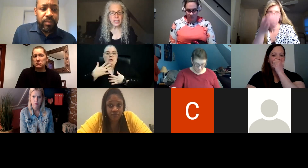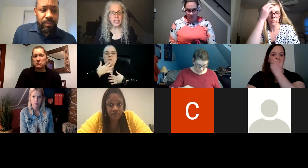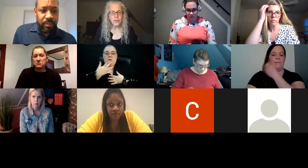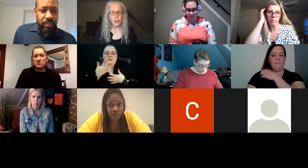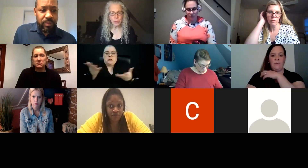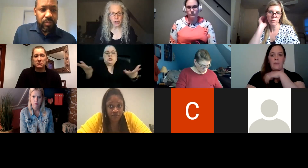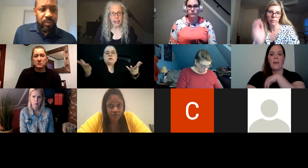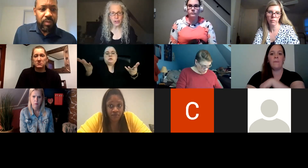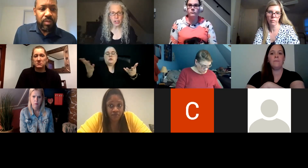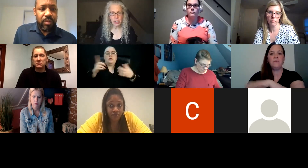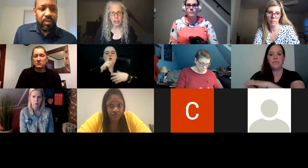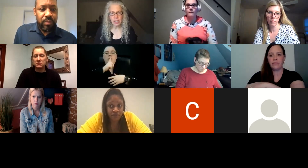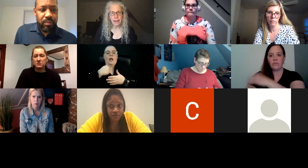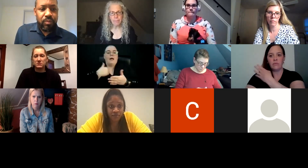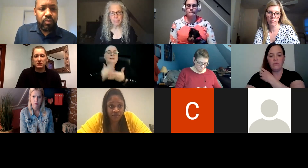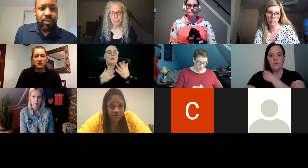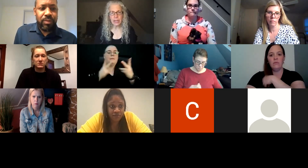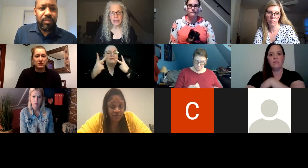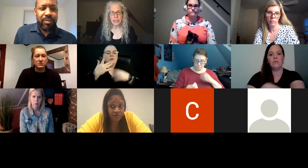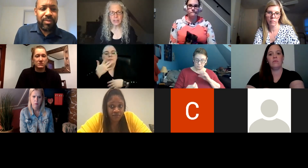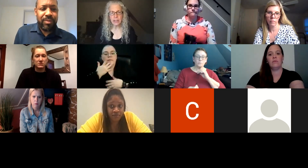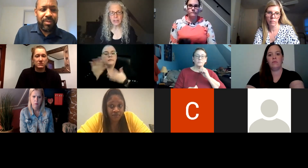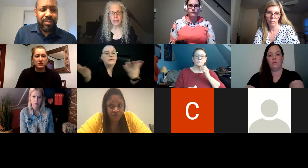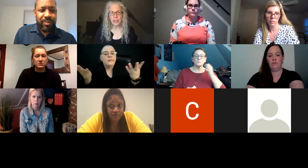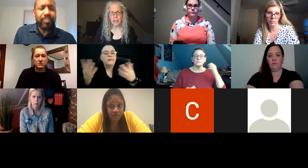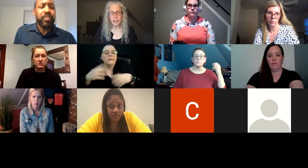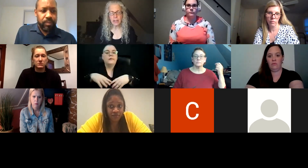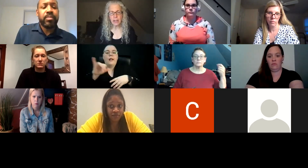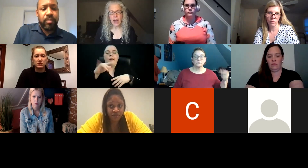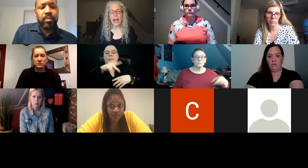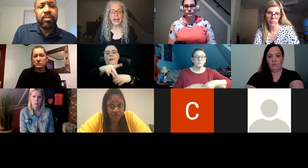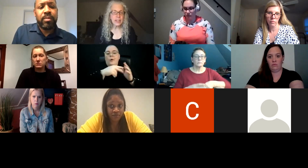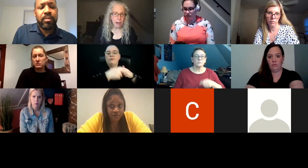far as communication? Because I have some